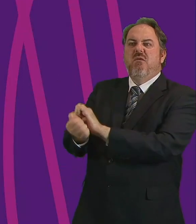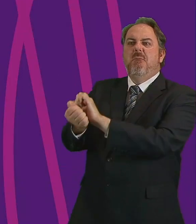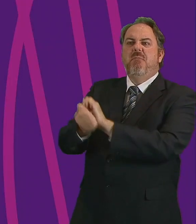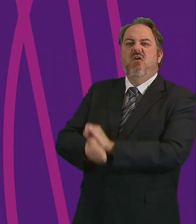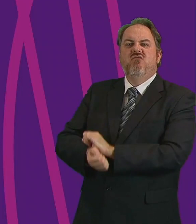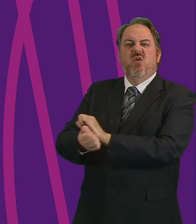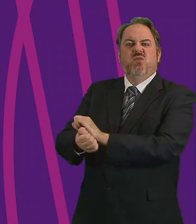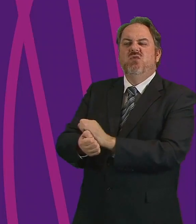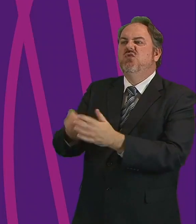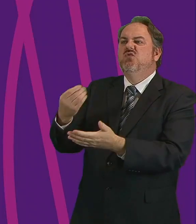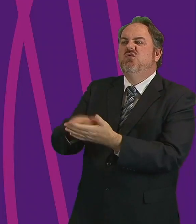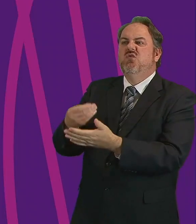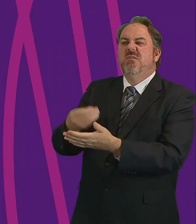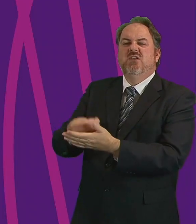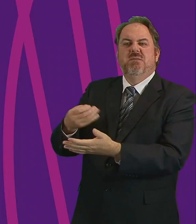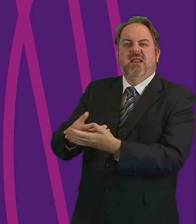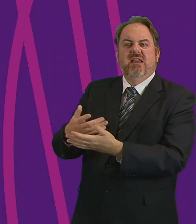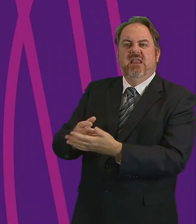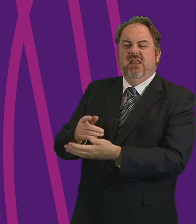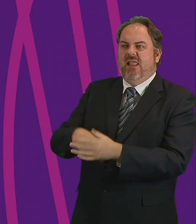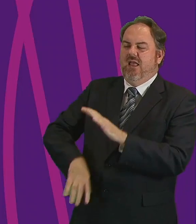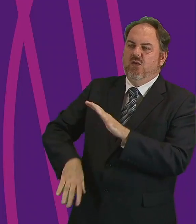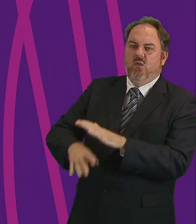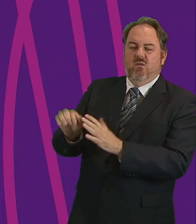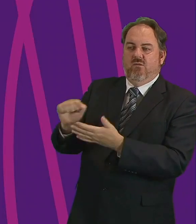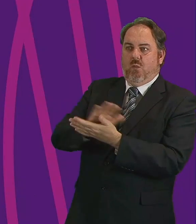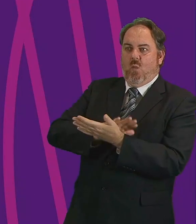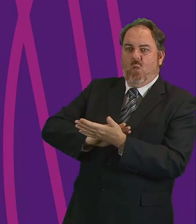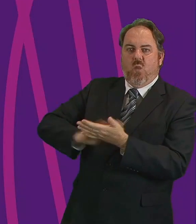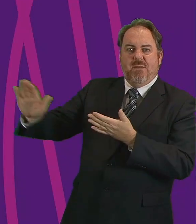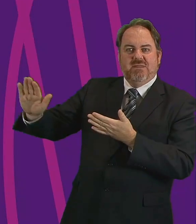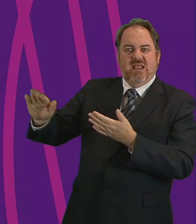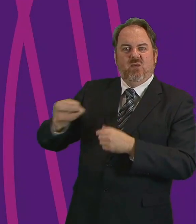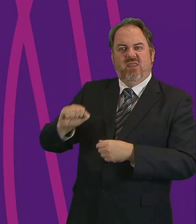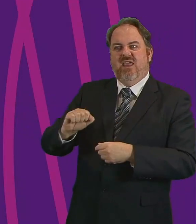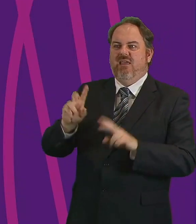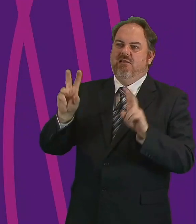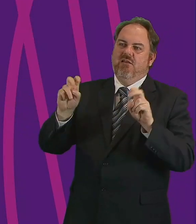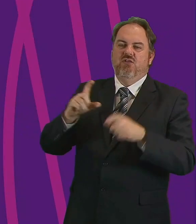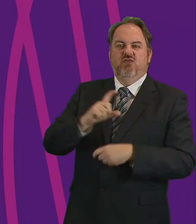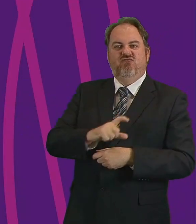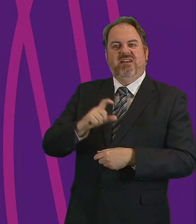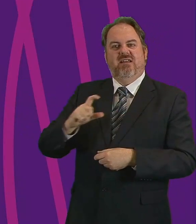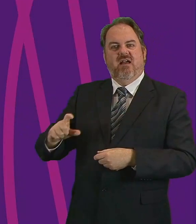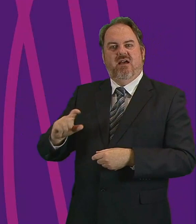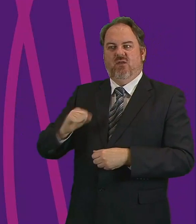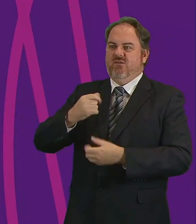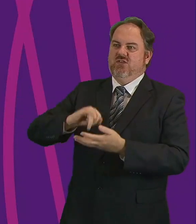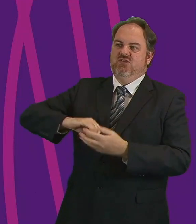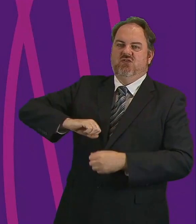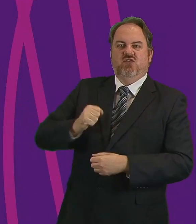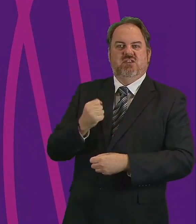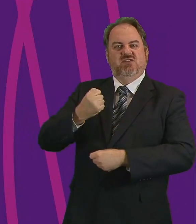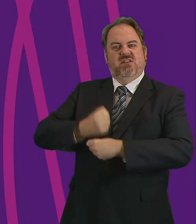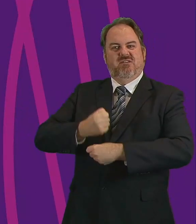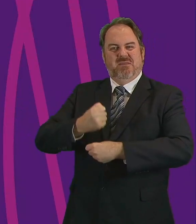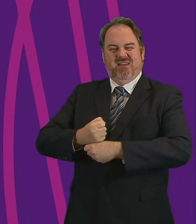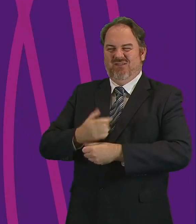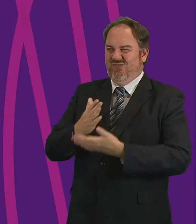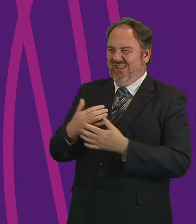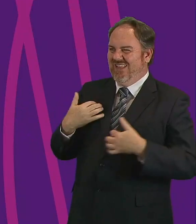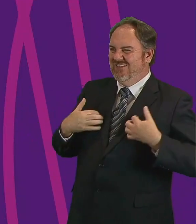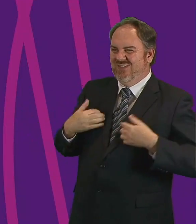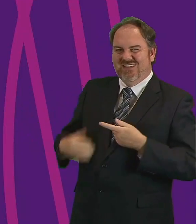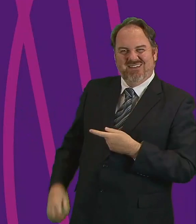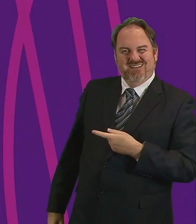Government have maxed out the credit card. I think it's quite a telling analogy, actually. I think it's quite honest in saying that's the